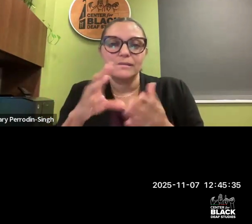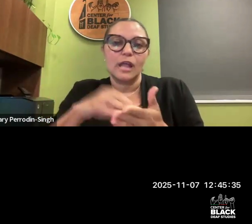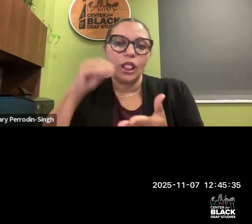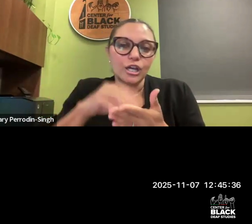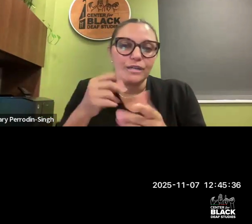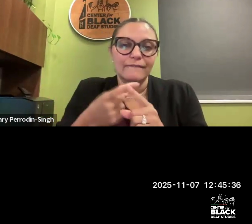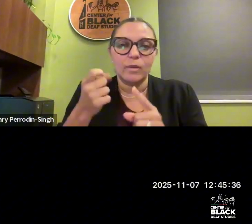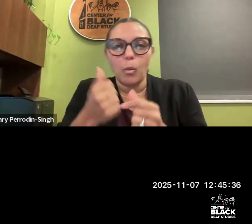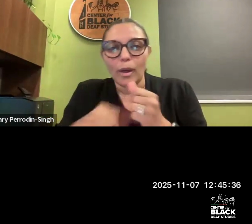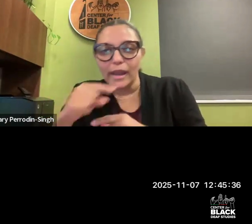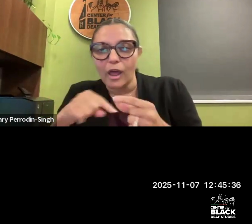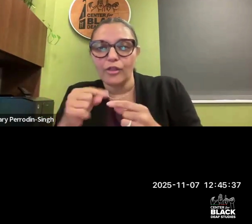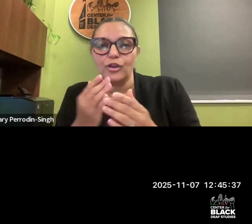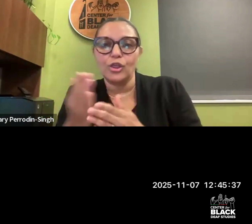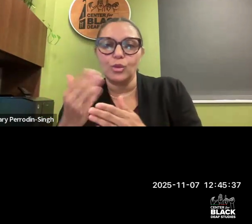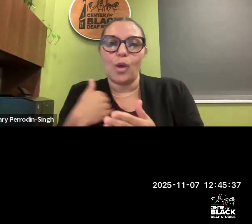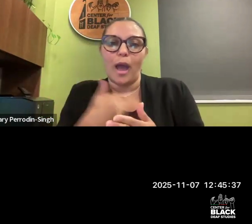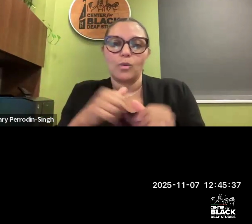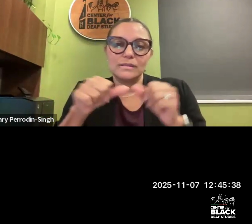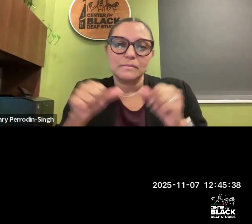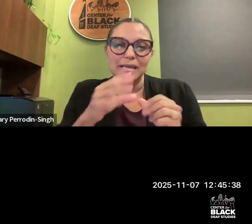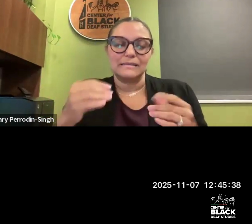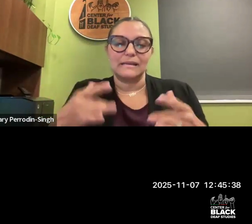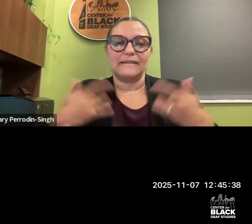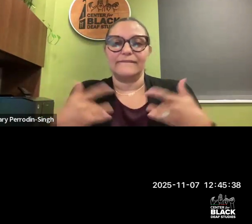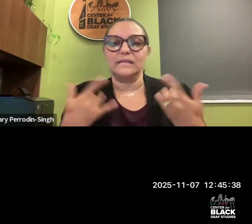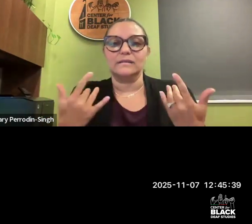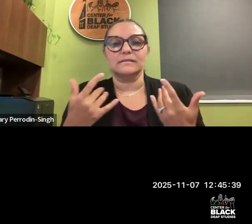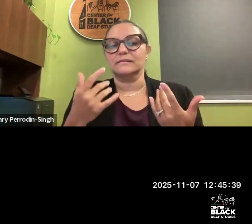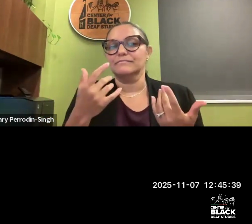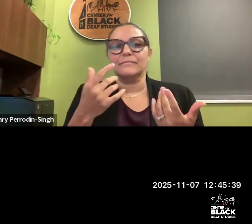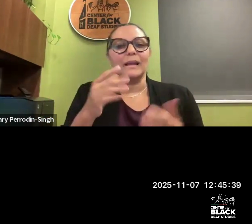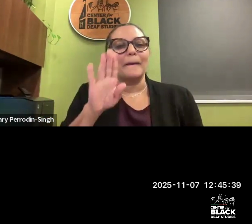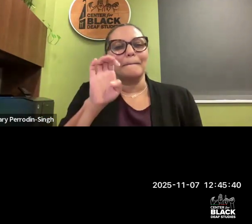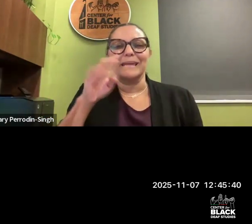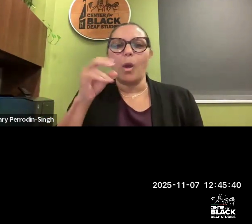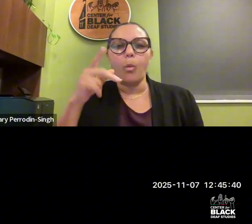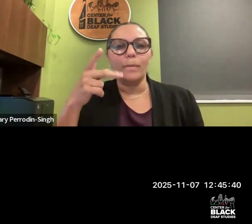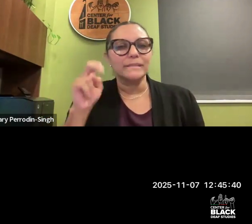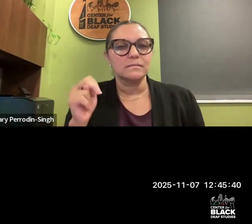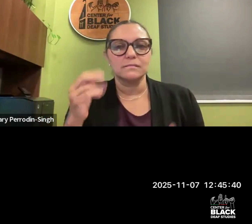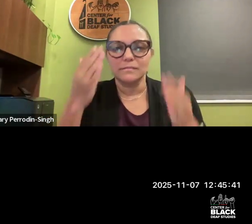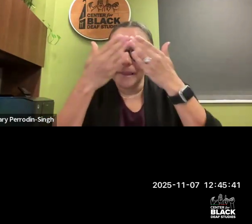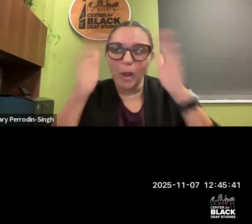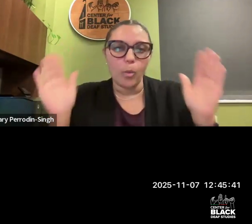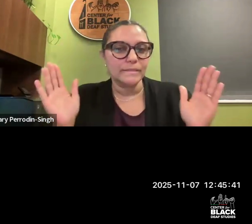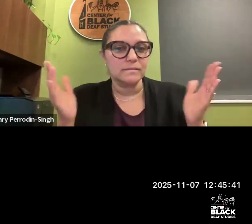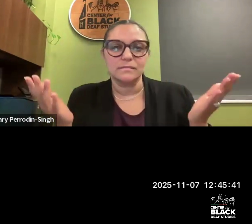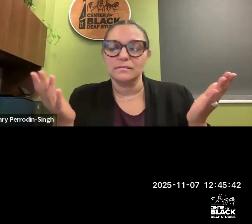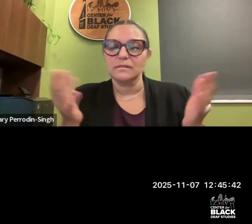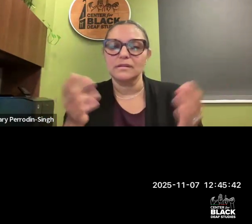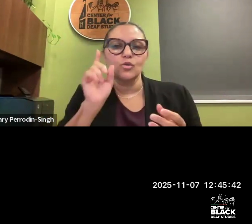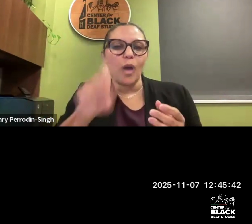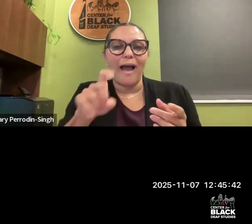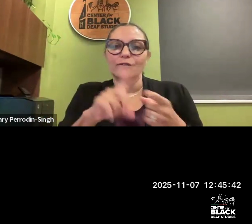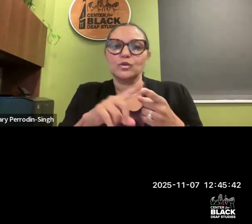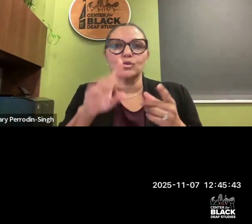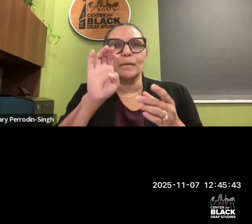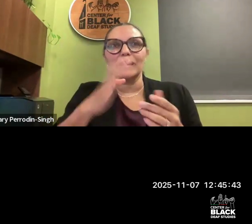school and to share my story and share my learnings with others. And so to create a space at different events and just really be open